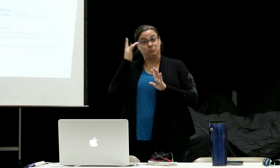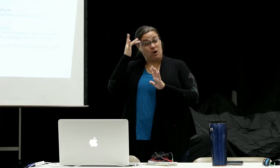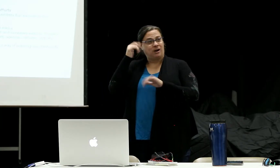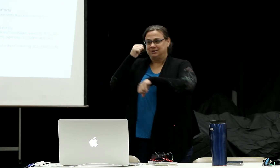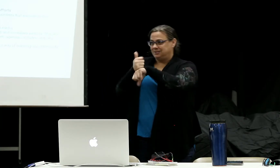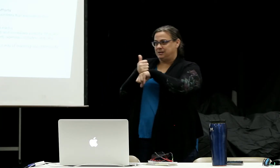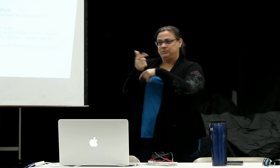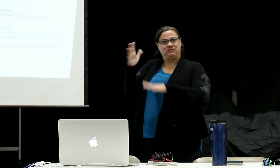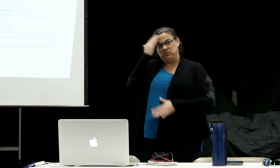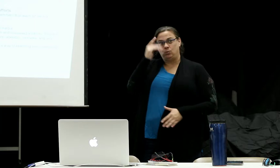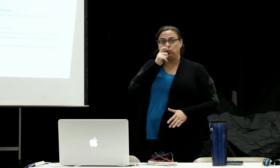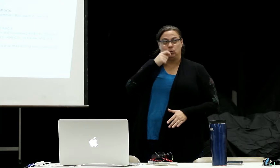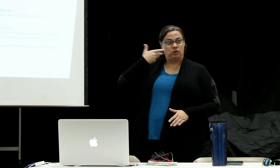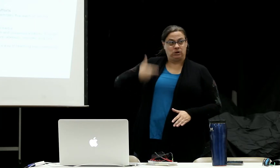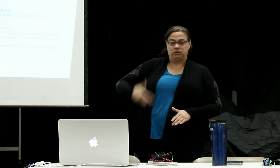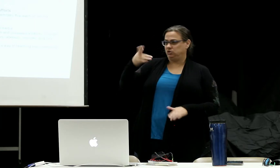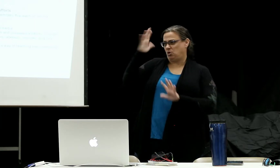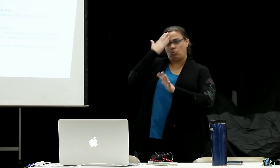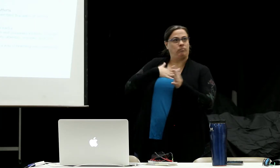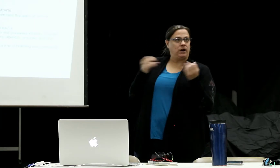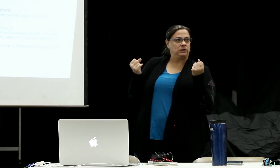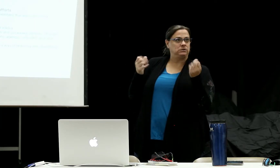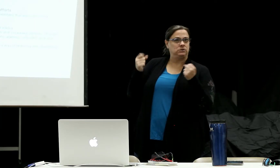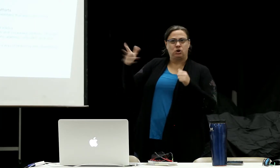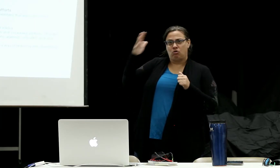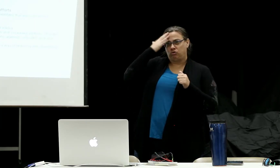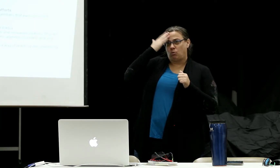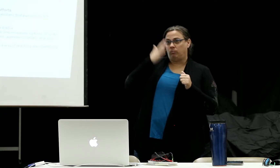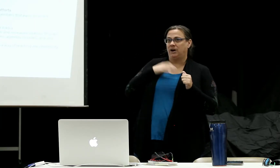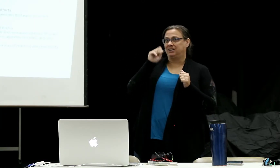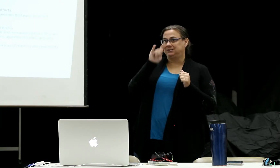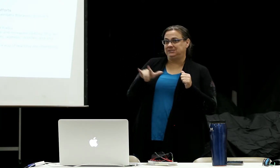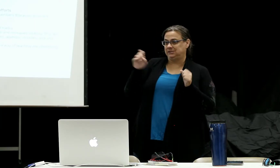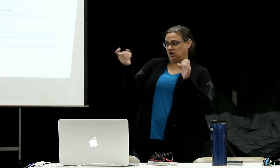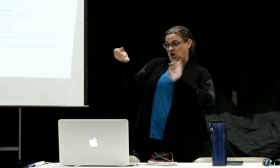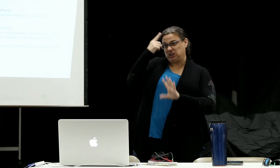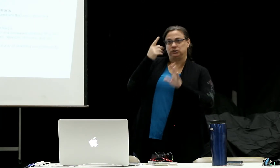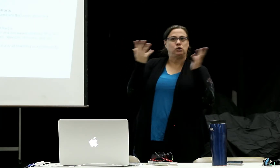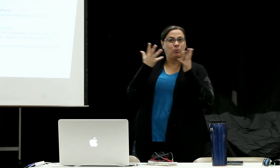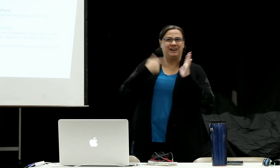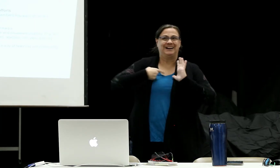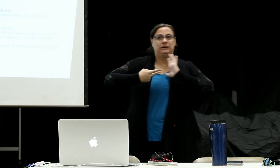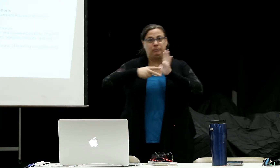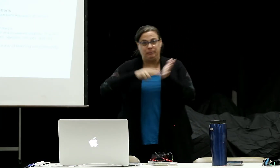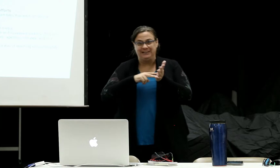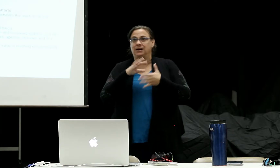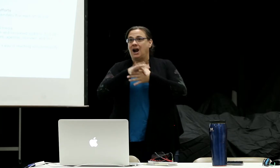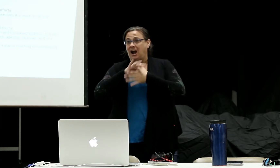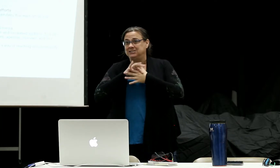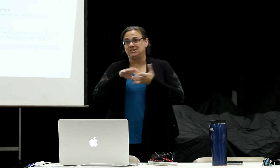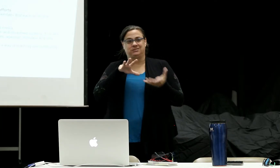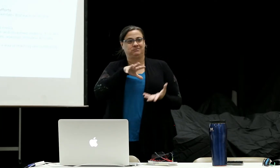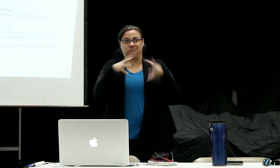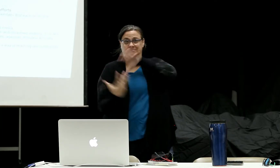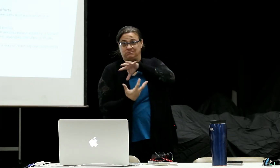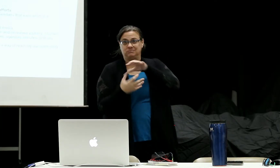in-person live interpreters because they more know who I am, they know my signing stuff, they understand what is happening